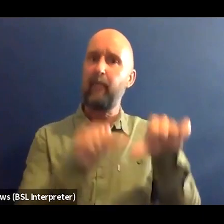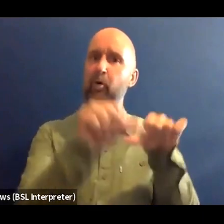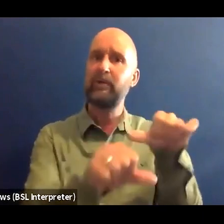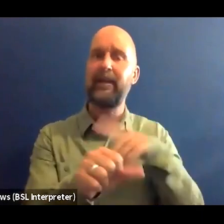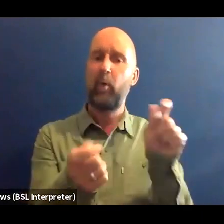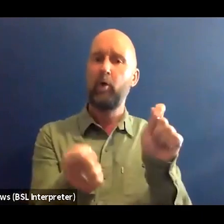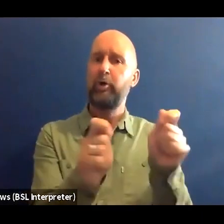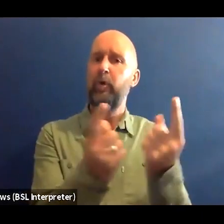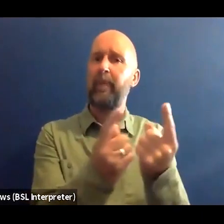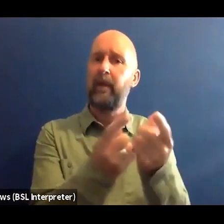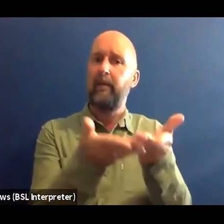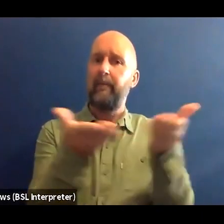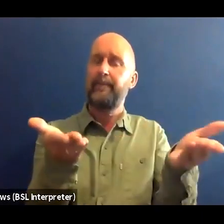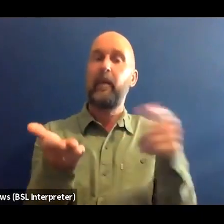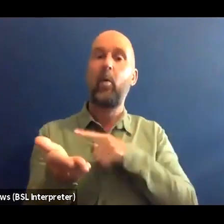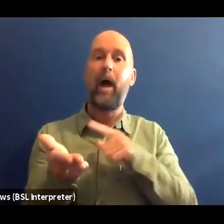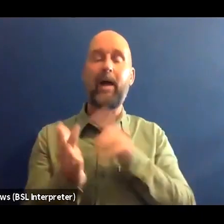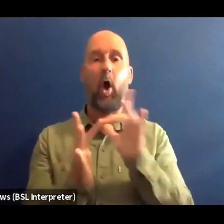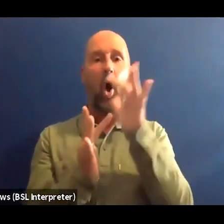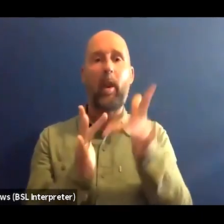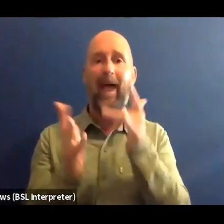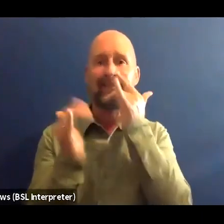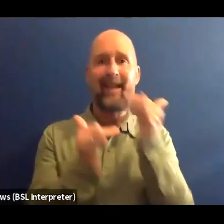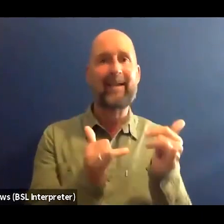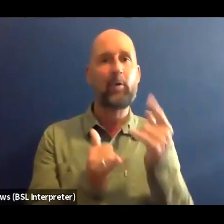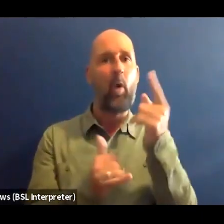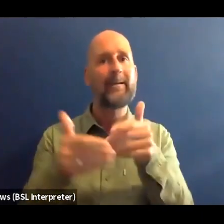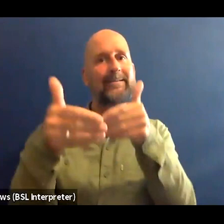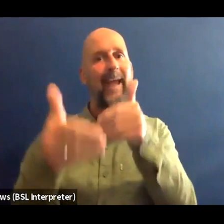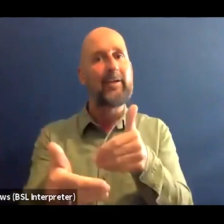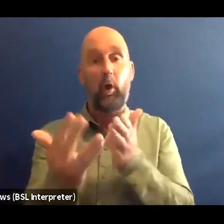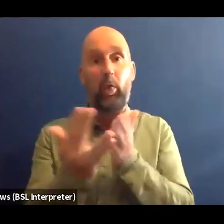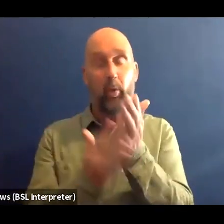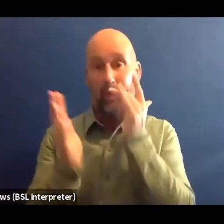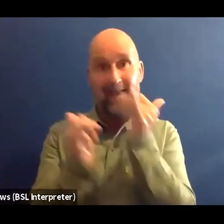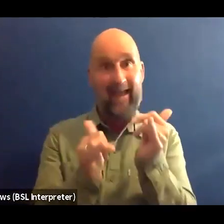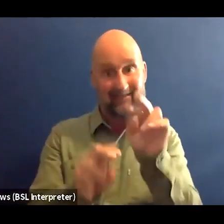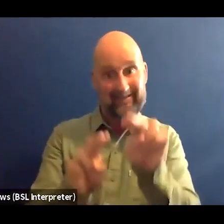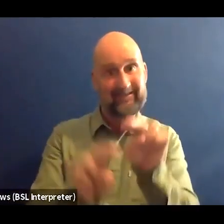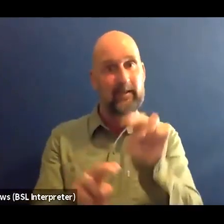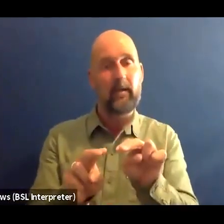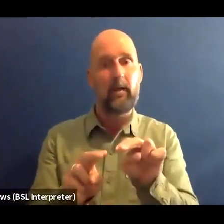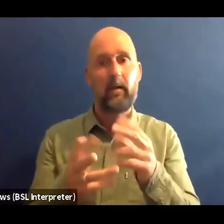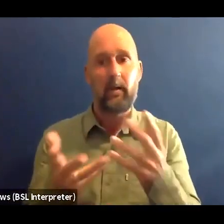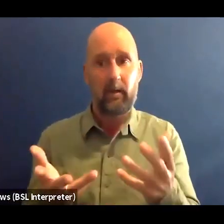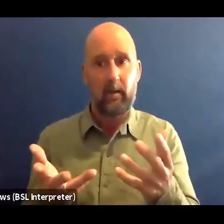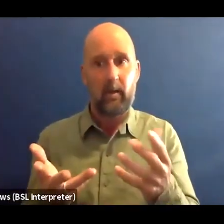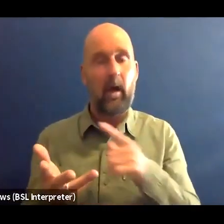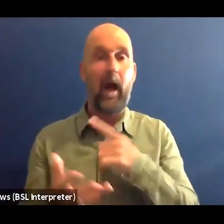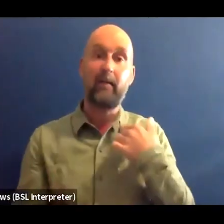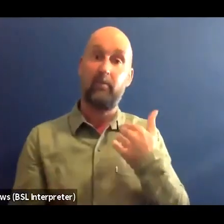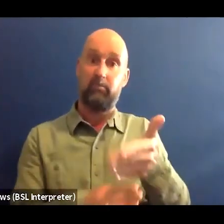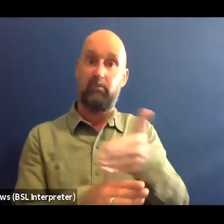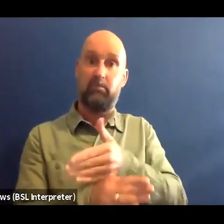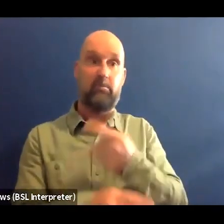needed. So for example, there was online tests as one of the stages, and because I had disclosed